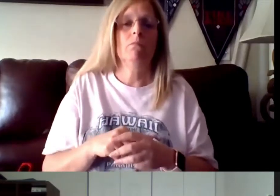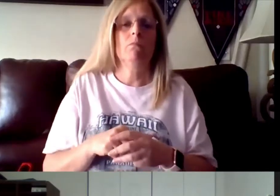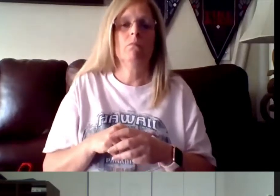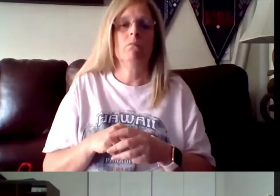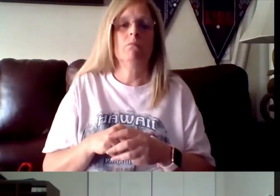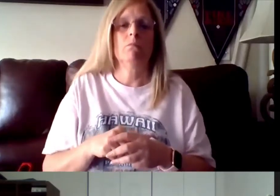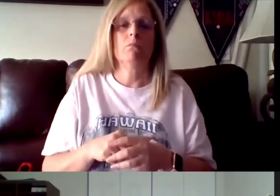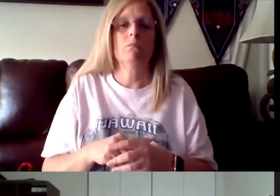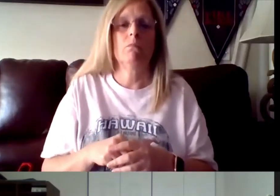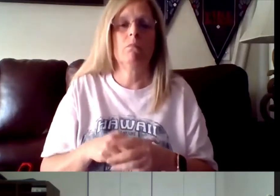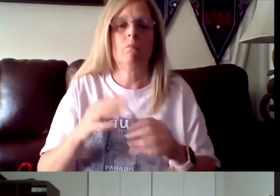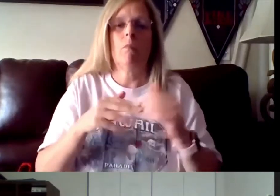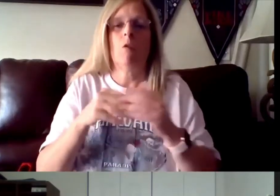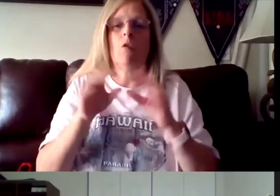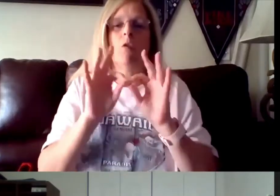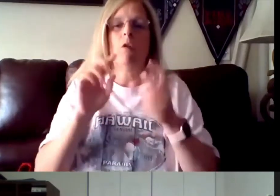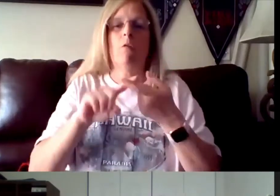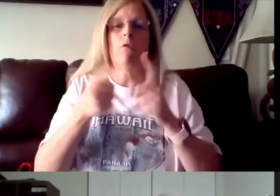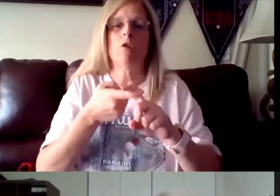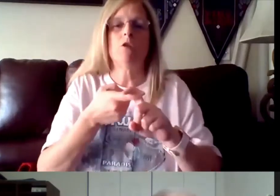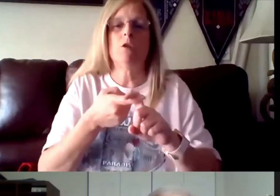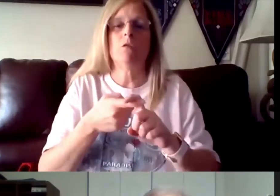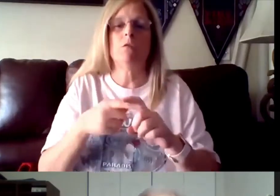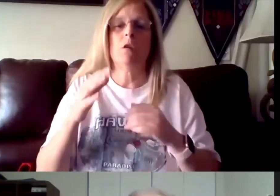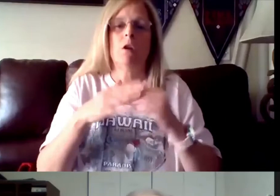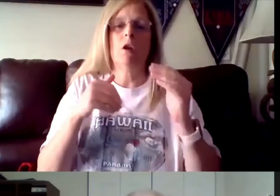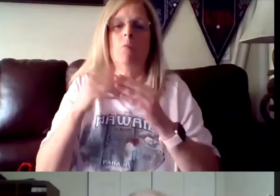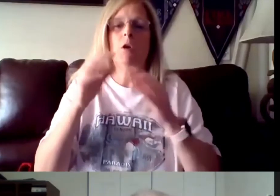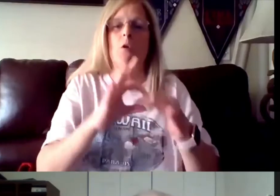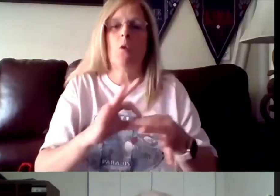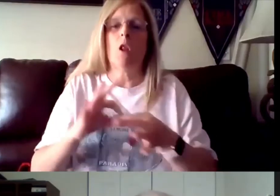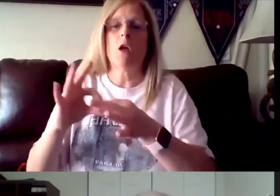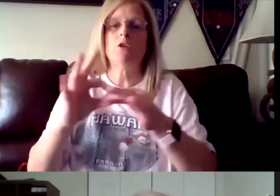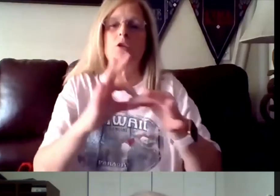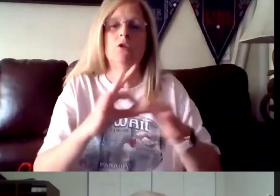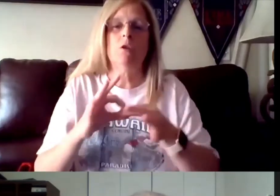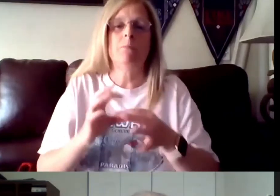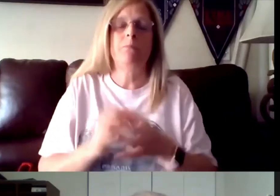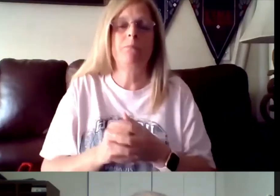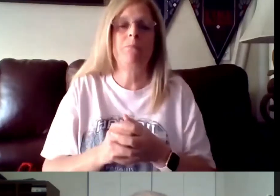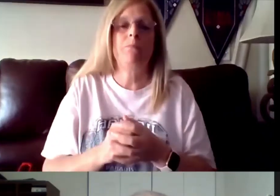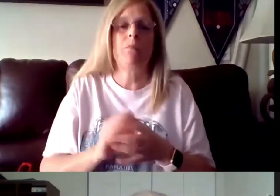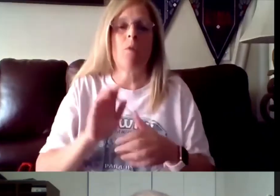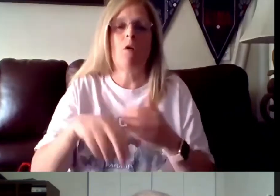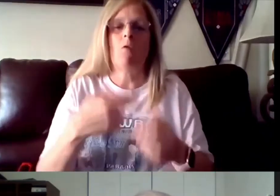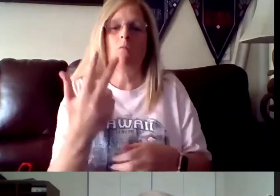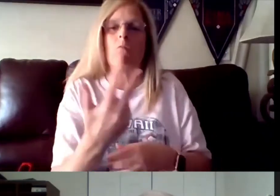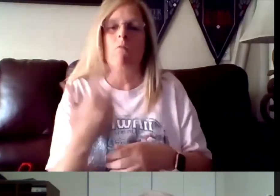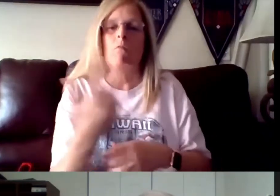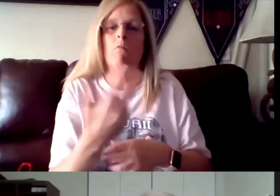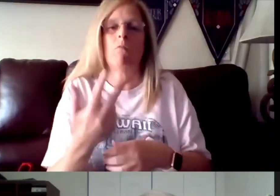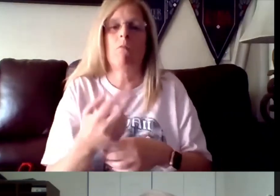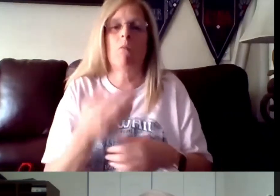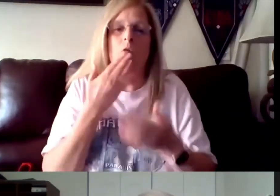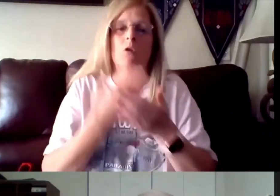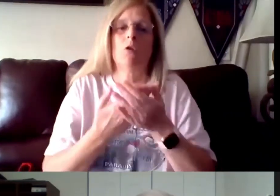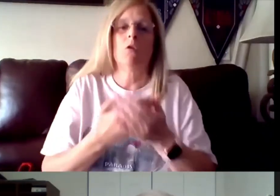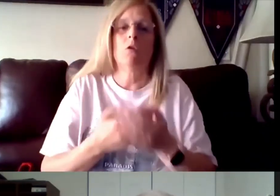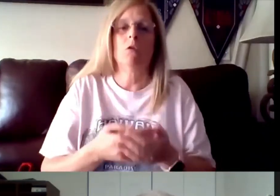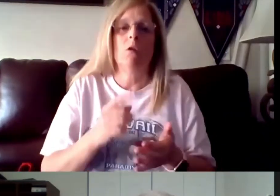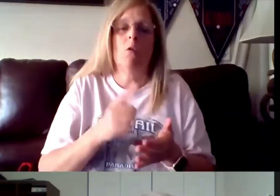built a friendship and a building relationship where all three of us together were pretty good at doing what we